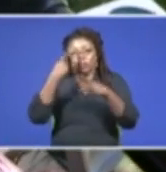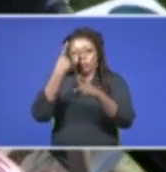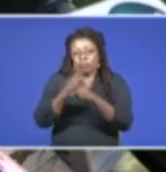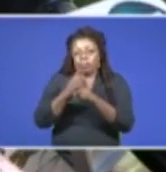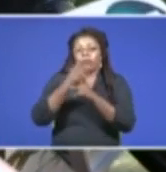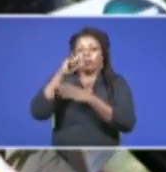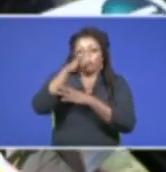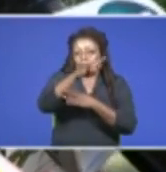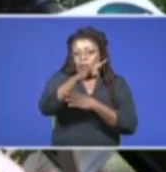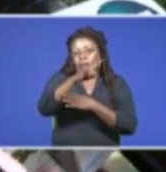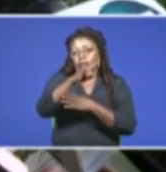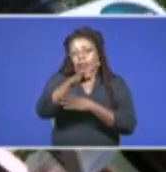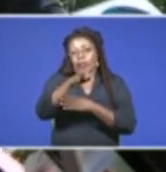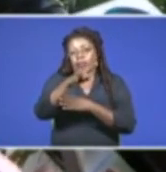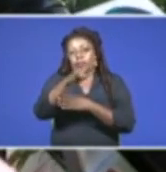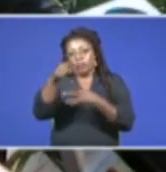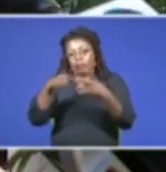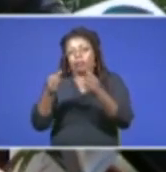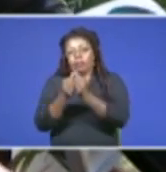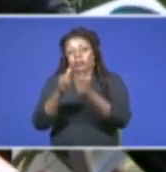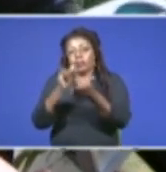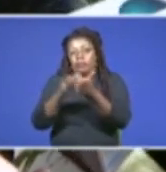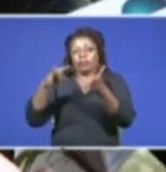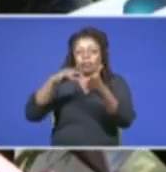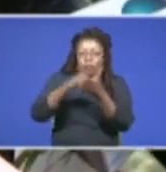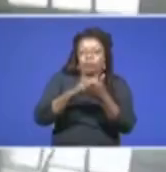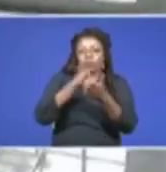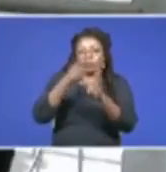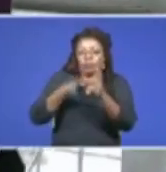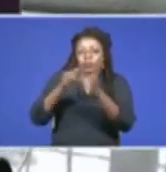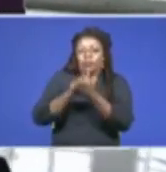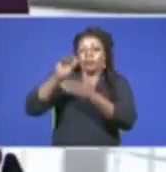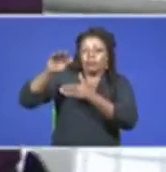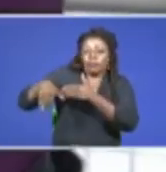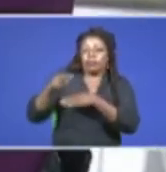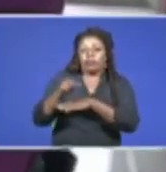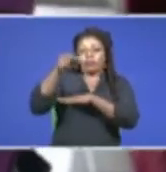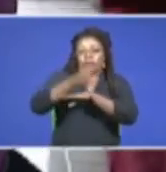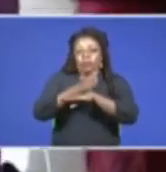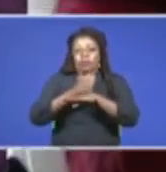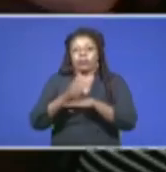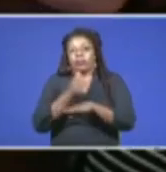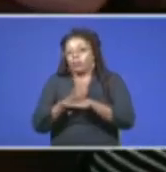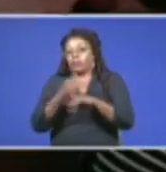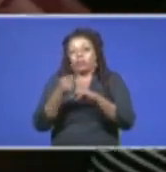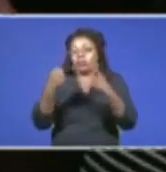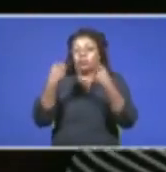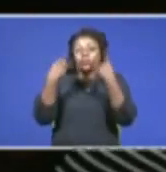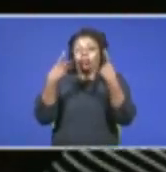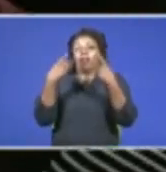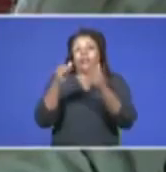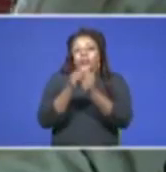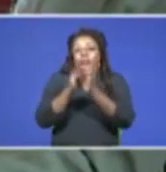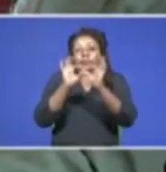plane that relates to the crash that happened in January. So we haven't confirmed that yet. The North Andros community was dealt a blow following the ordeal,